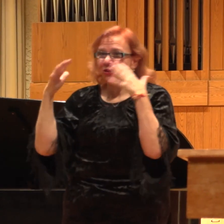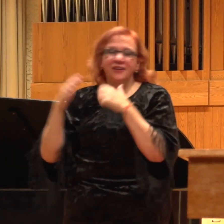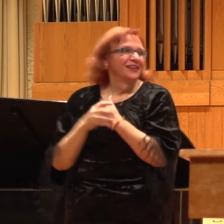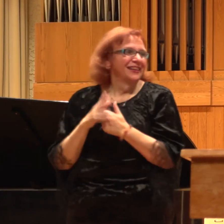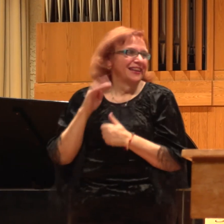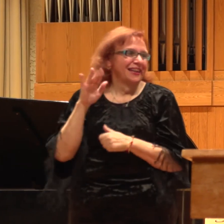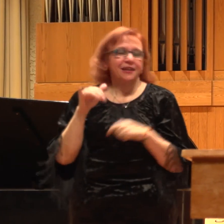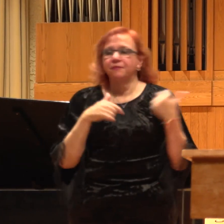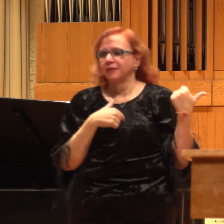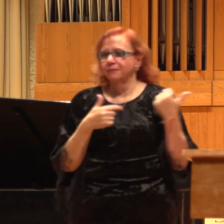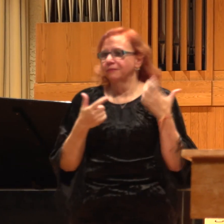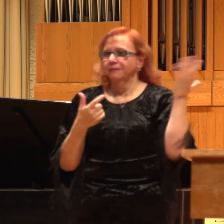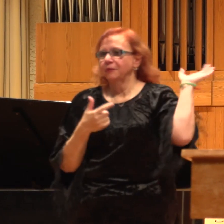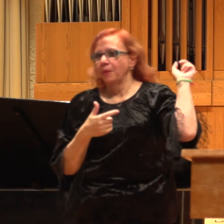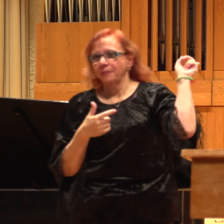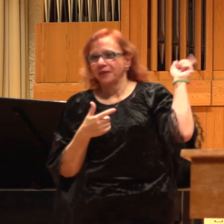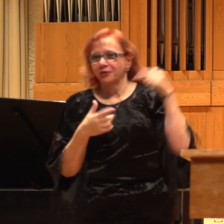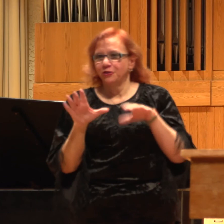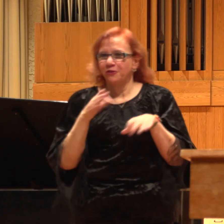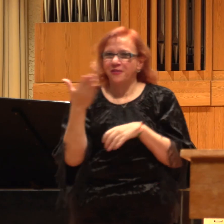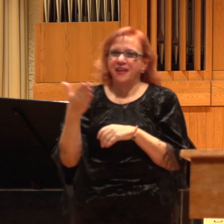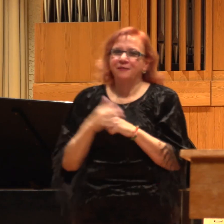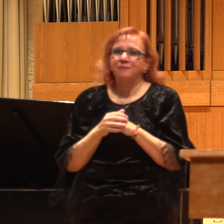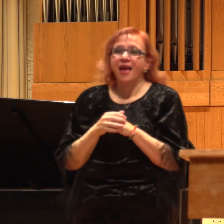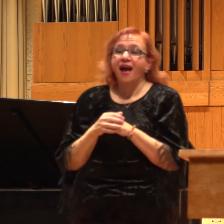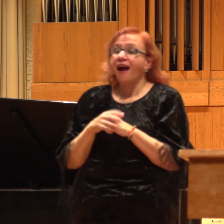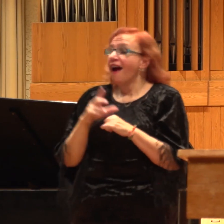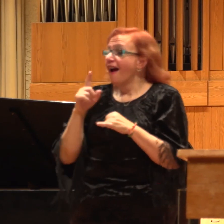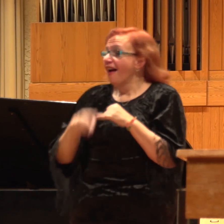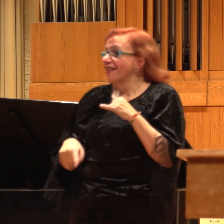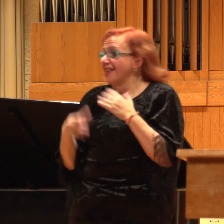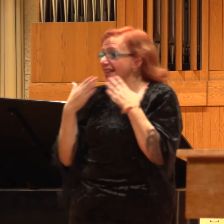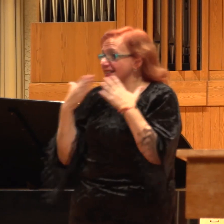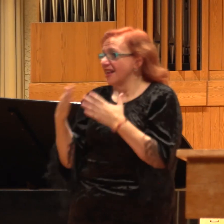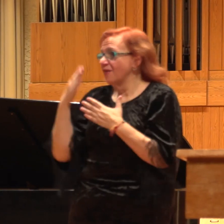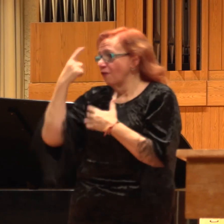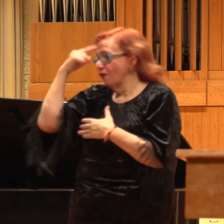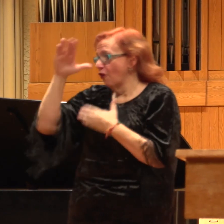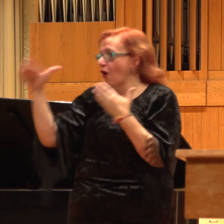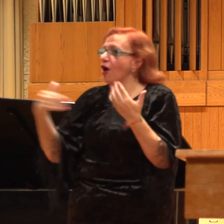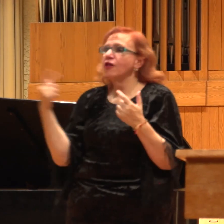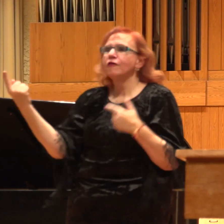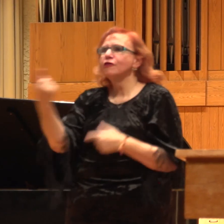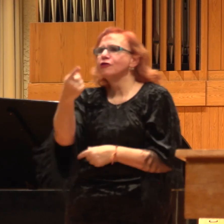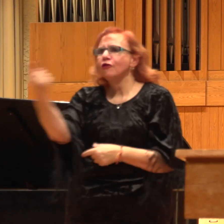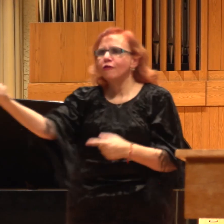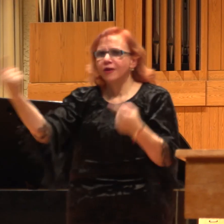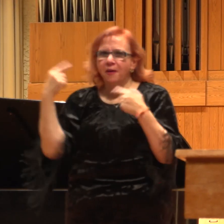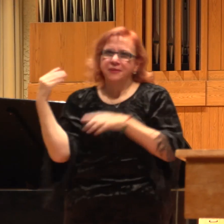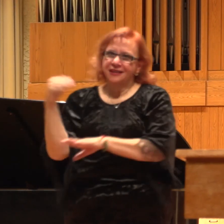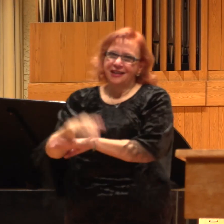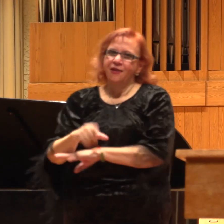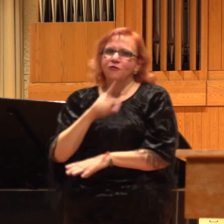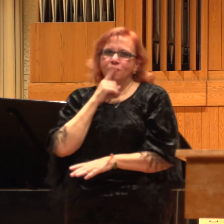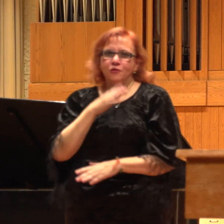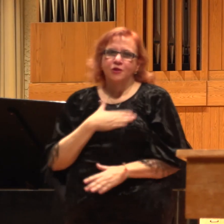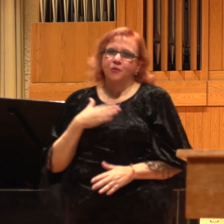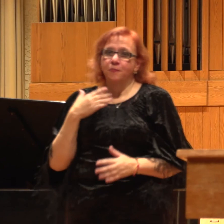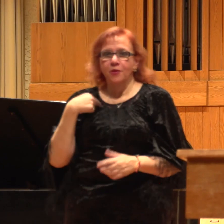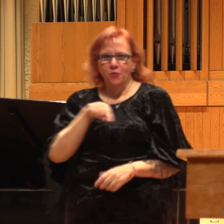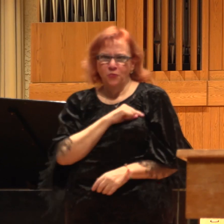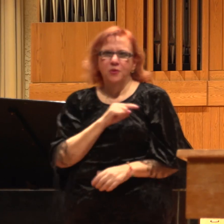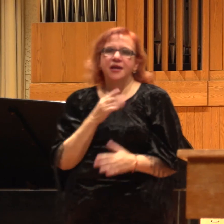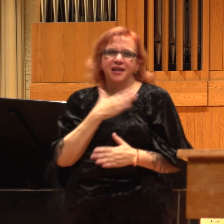Edie back there doing her thing. Our final thanks go to all of you for coming out tonight. I really appreciate,